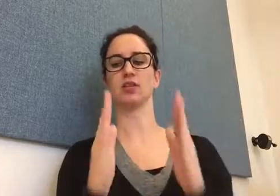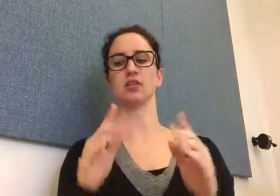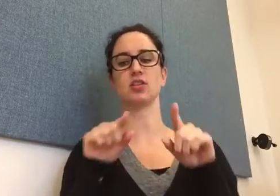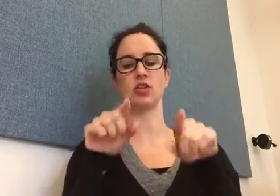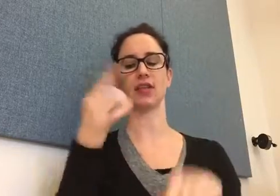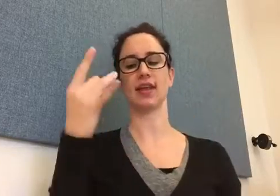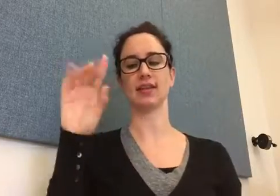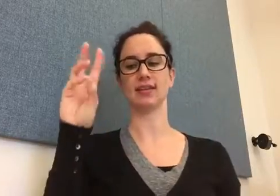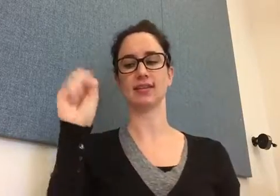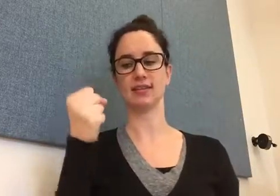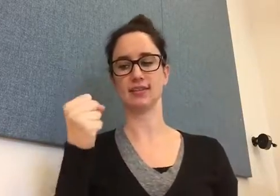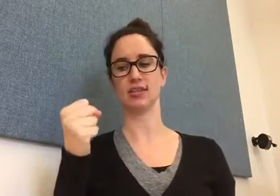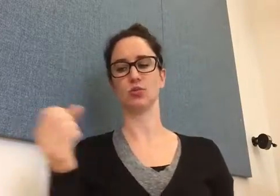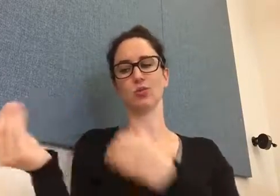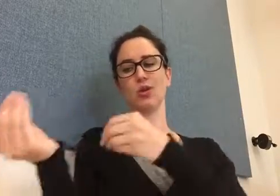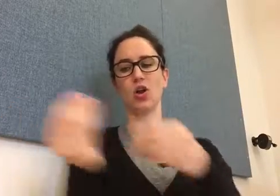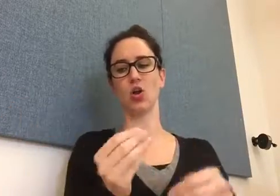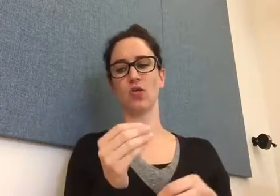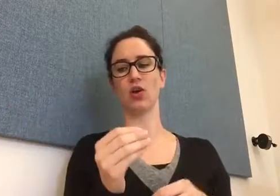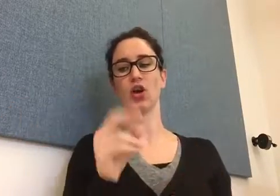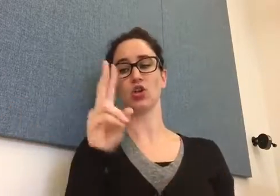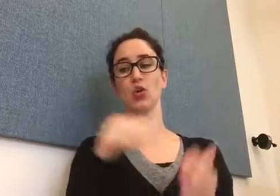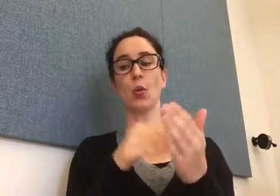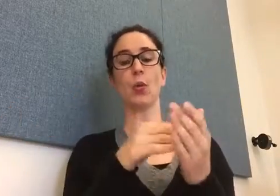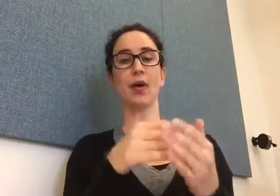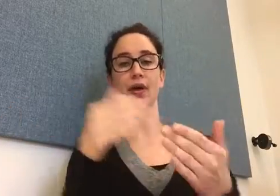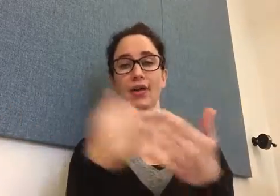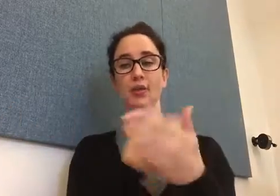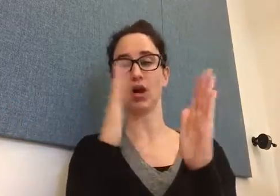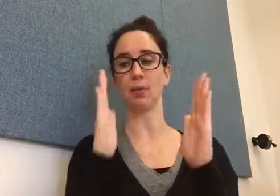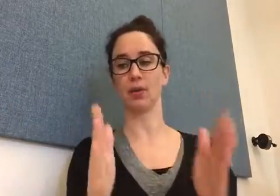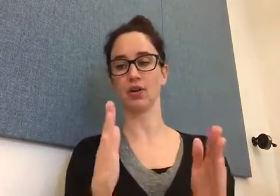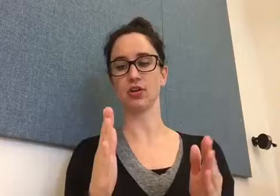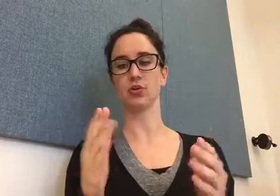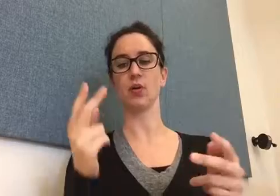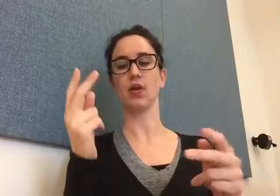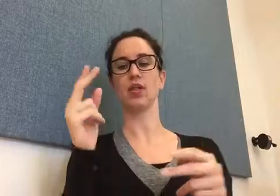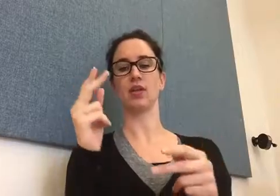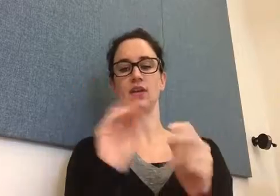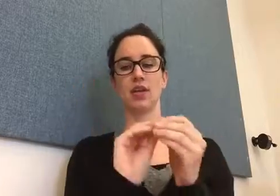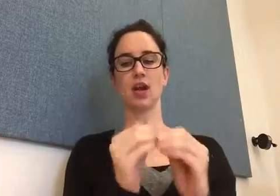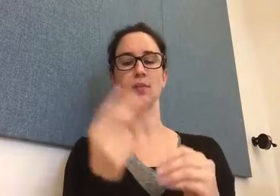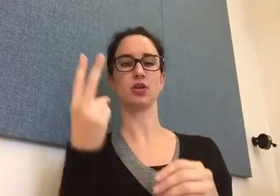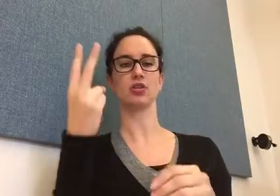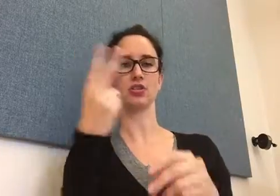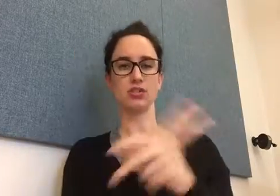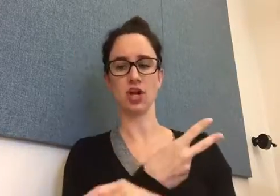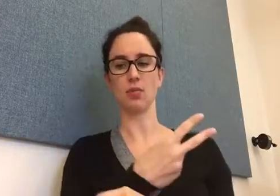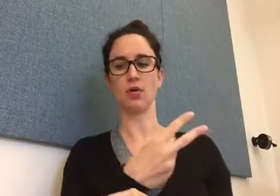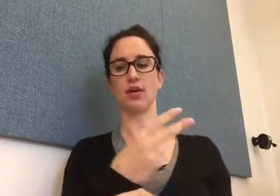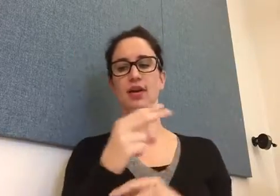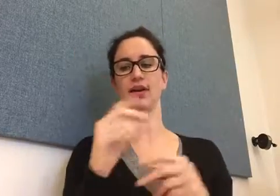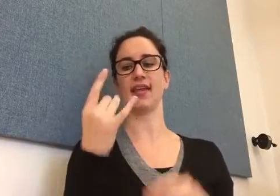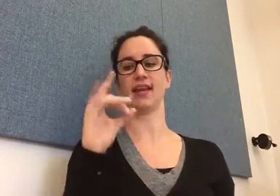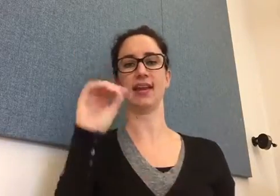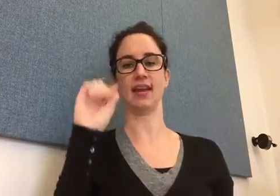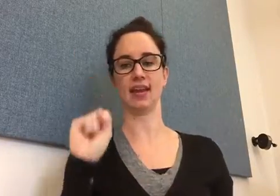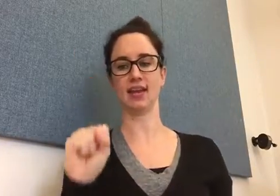over 2 million newcomers, with numbers doubling during the 1880s to over 4.7 million arrivals.